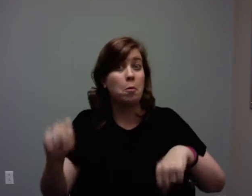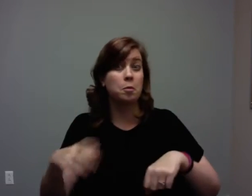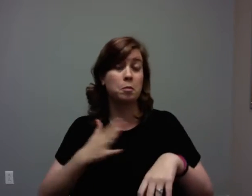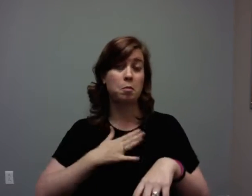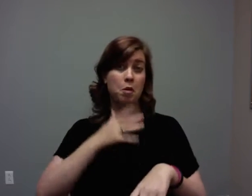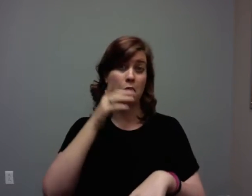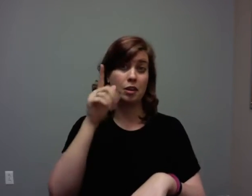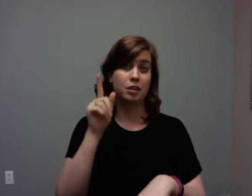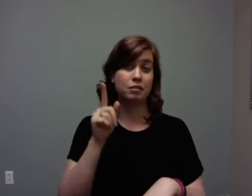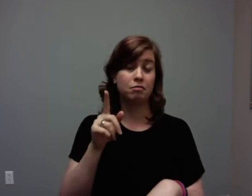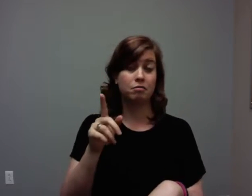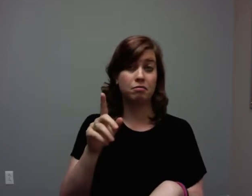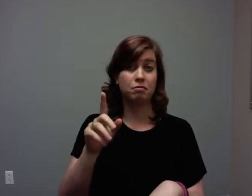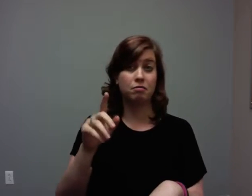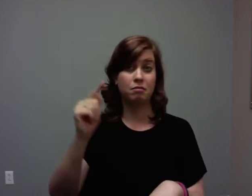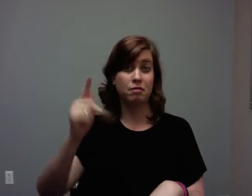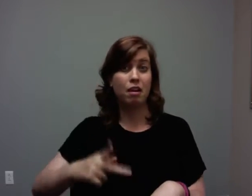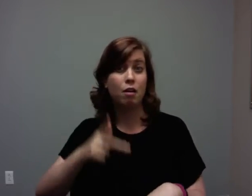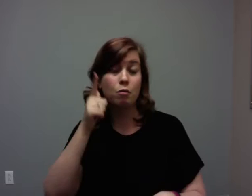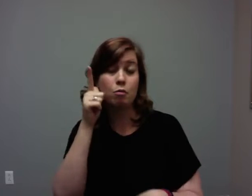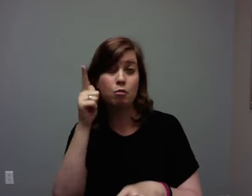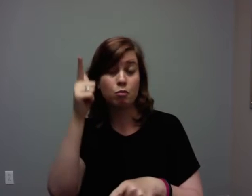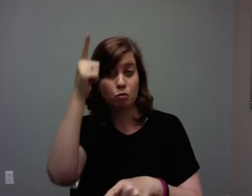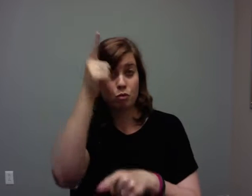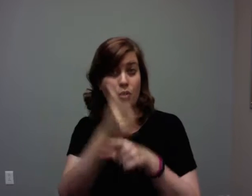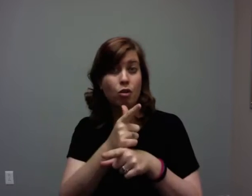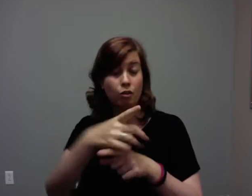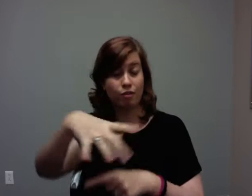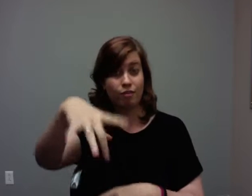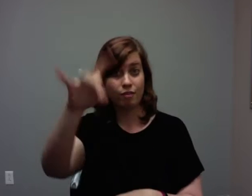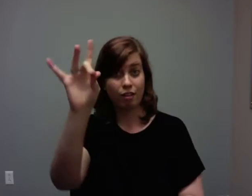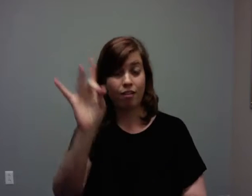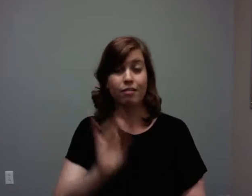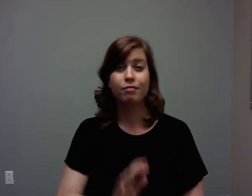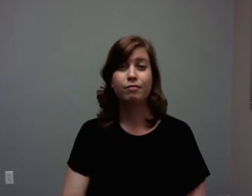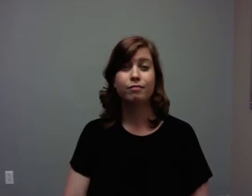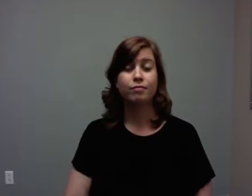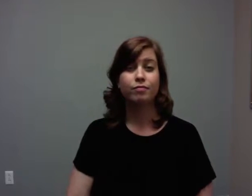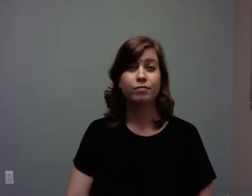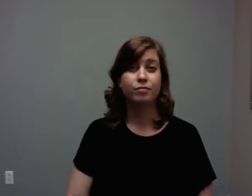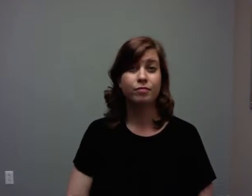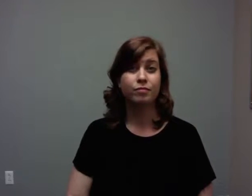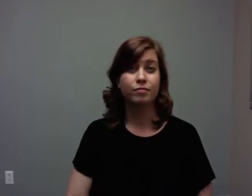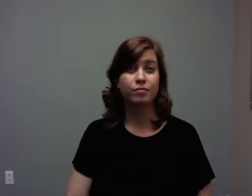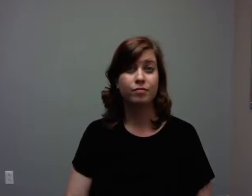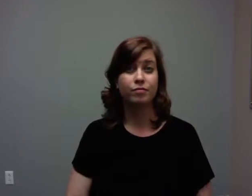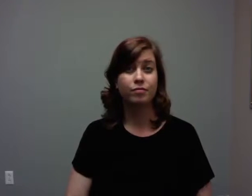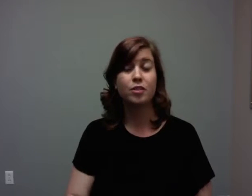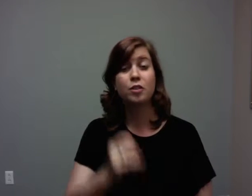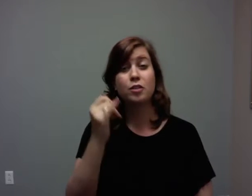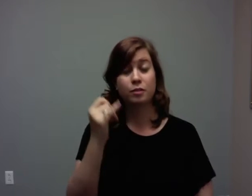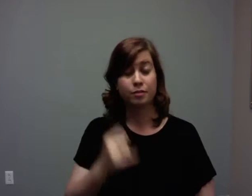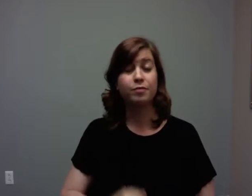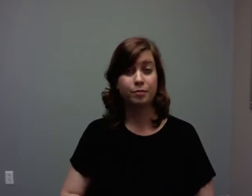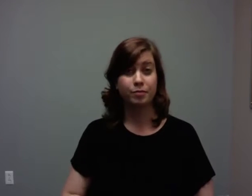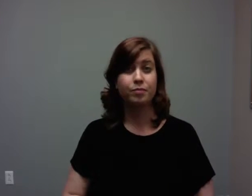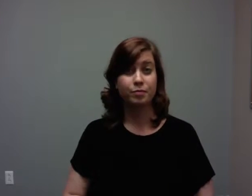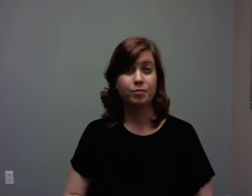his kids or whatever is messing around and they find it, there's a video of me and I give my contact information on